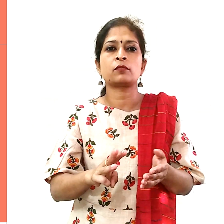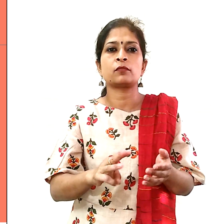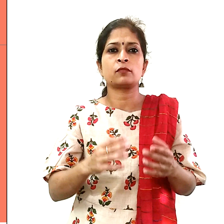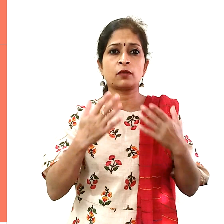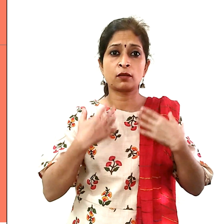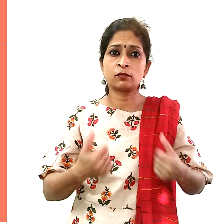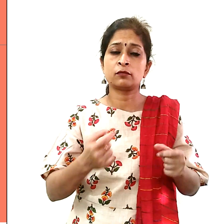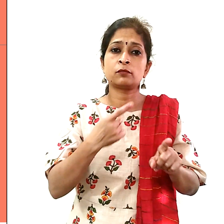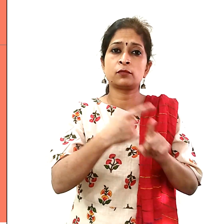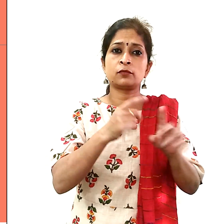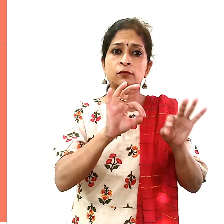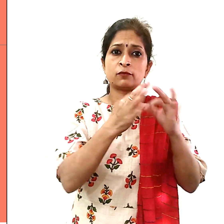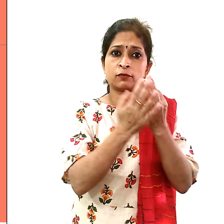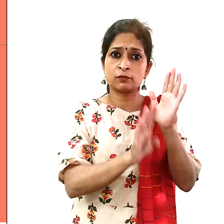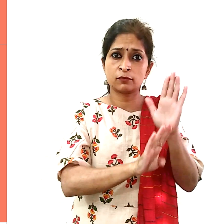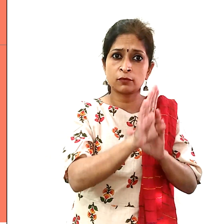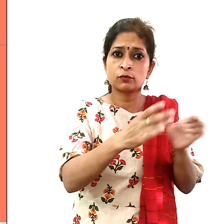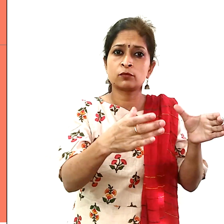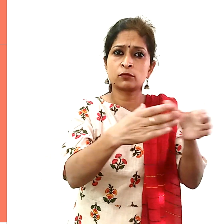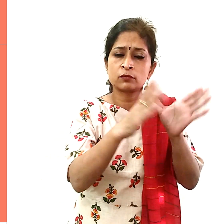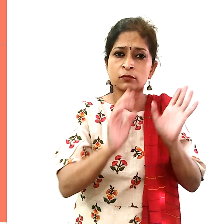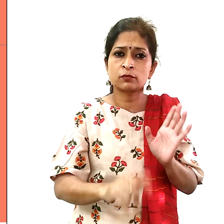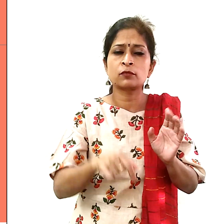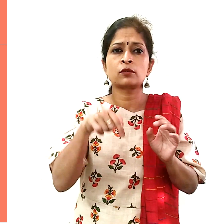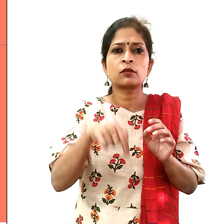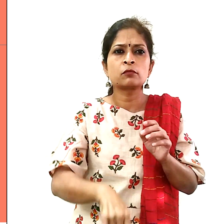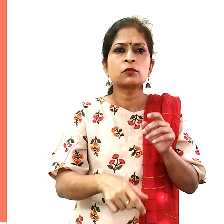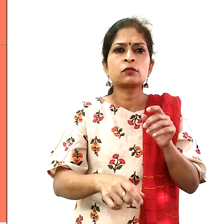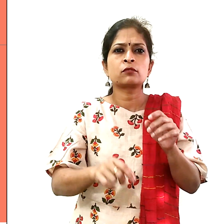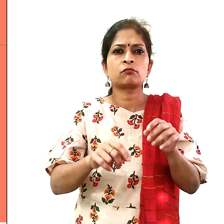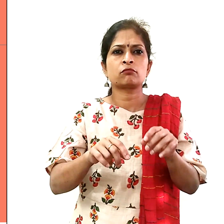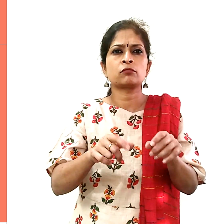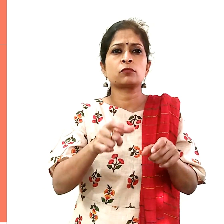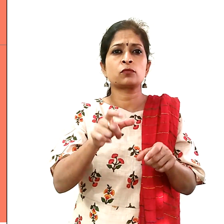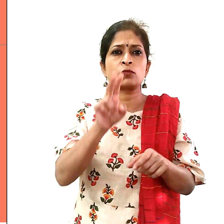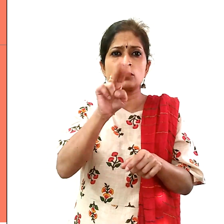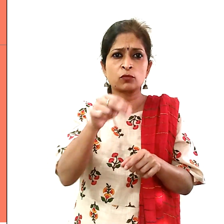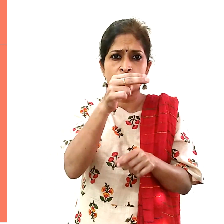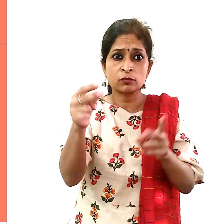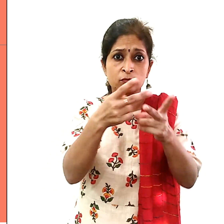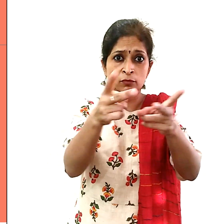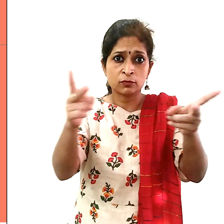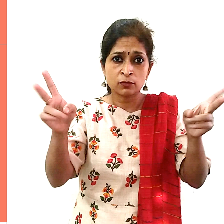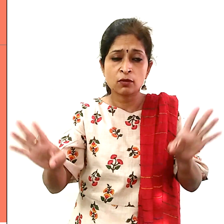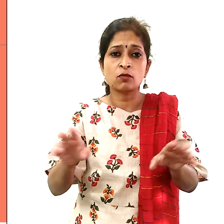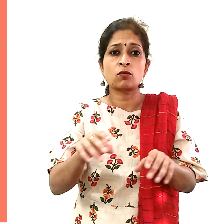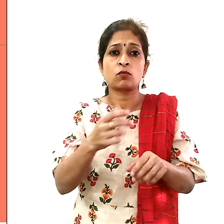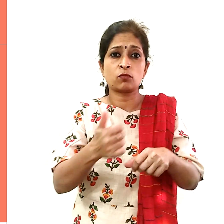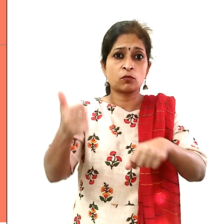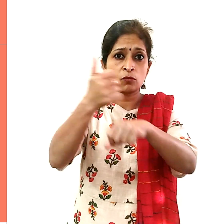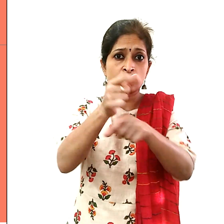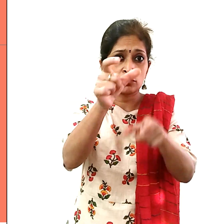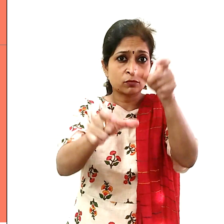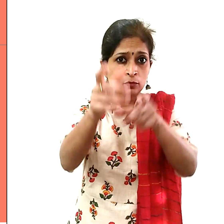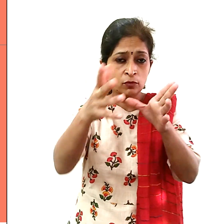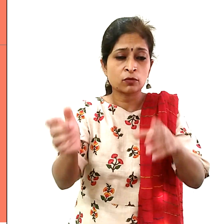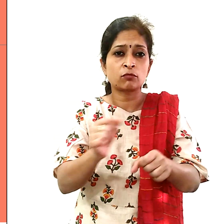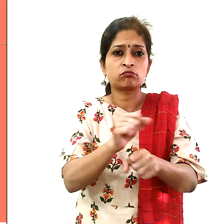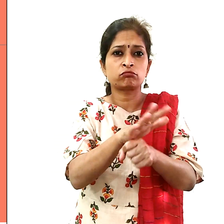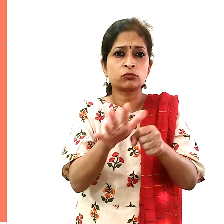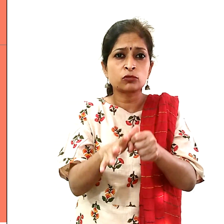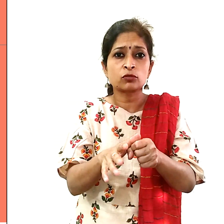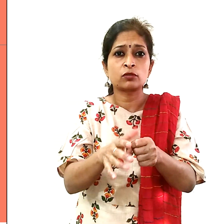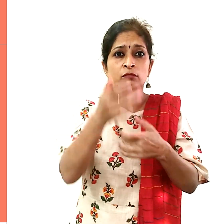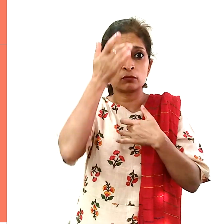and Family Welfare has taken adequate steps in this direction to equip the designated healthcare facilities to take care